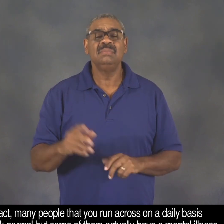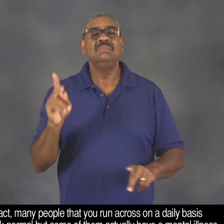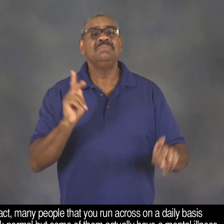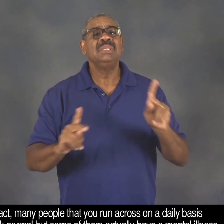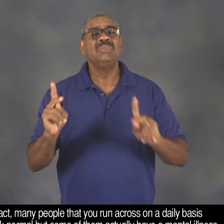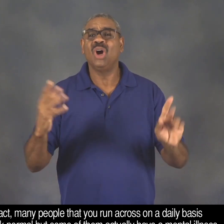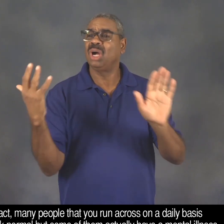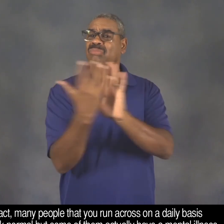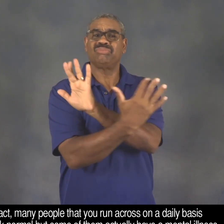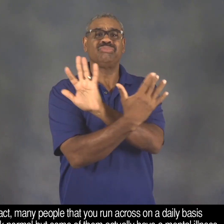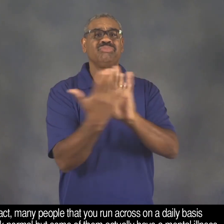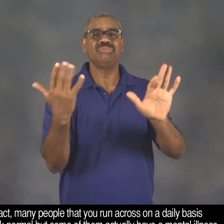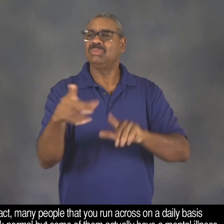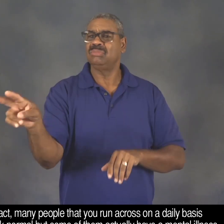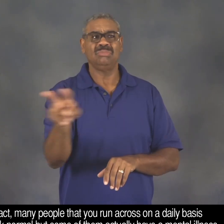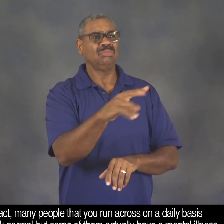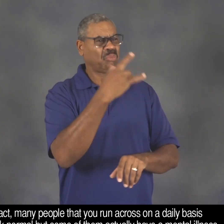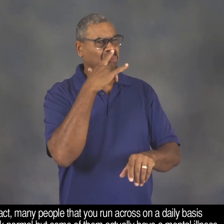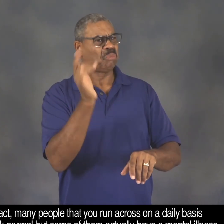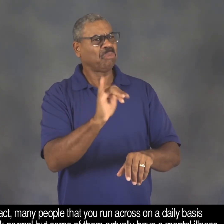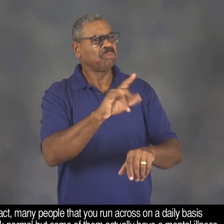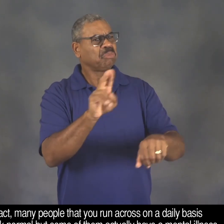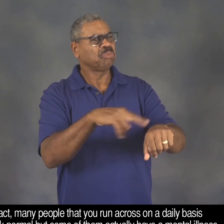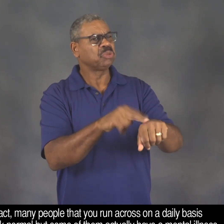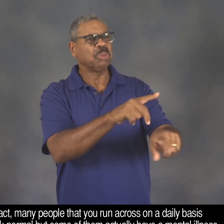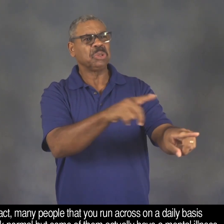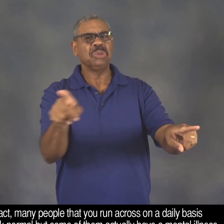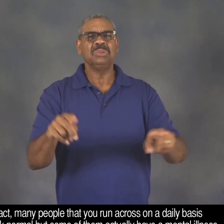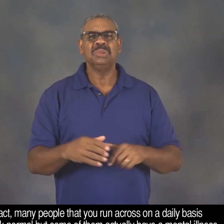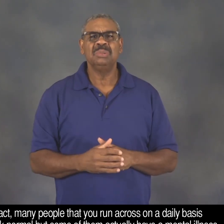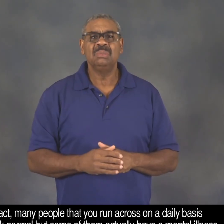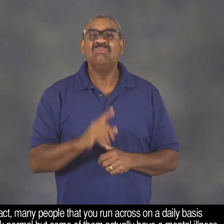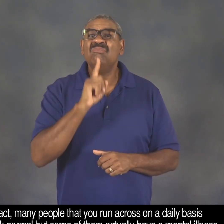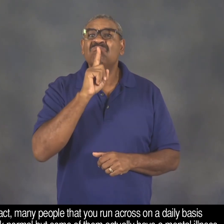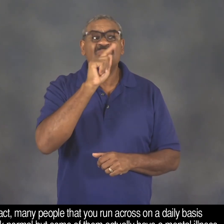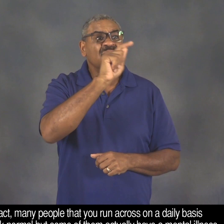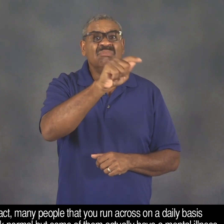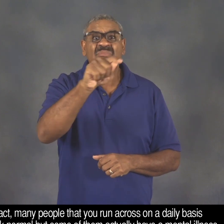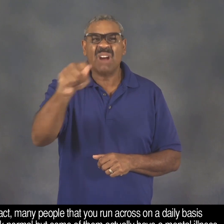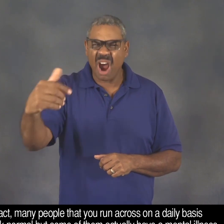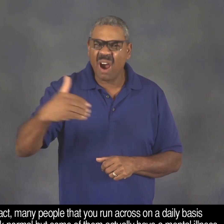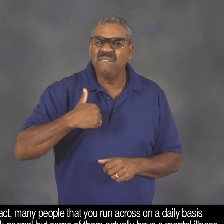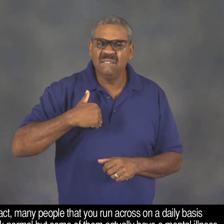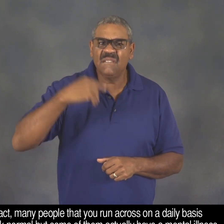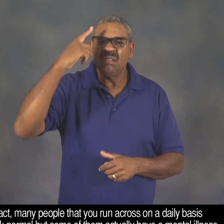In fact, many people that you run across on a daily basis may look normal, but some of